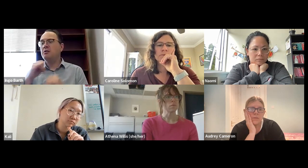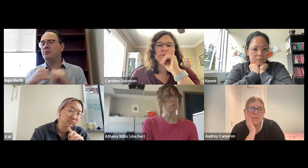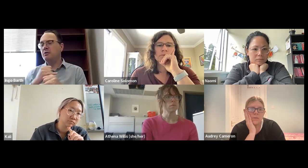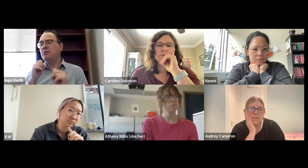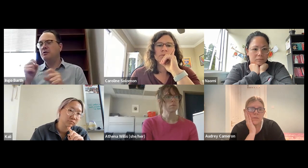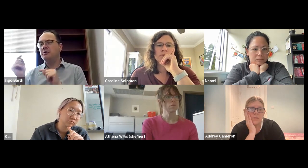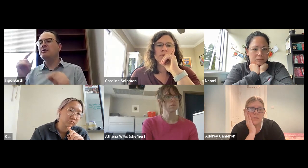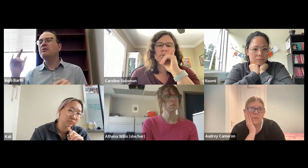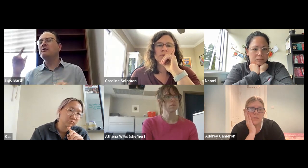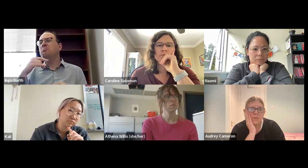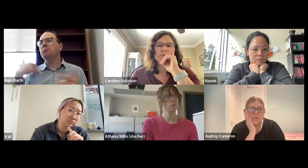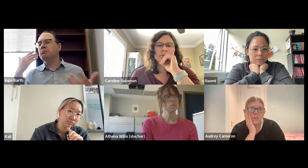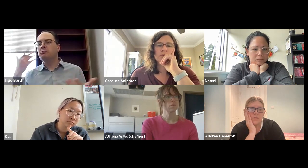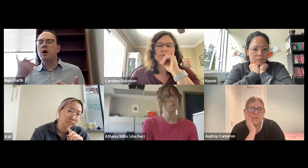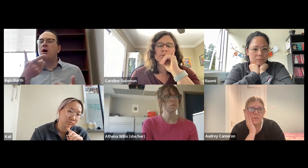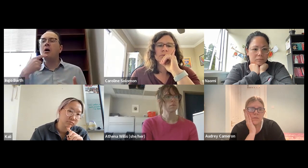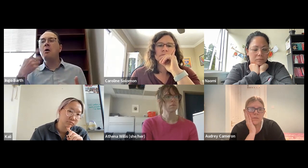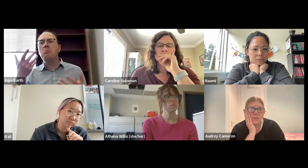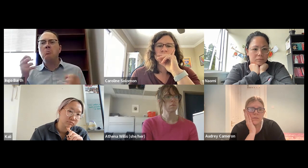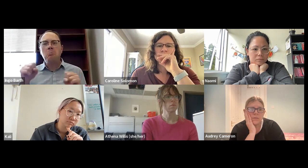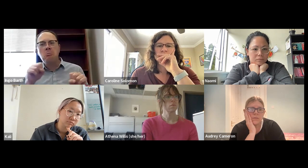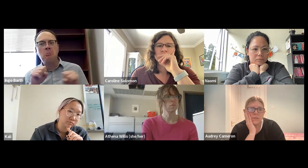national attendees as well.